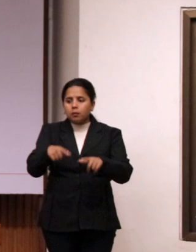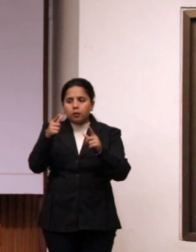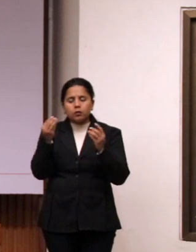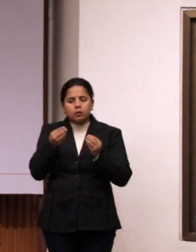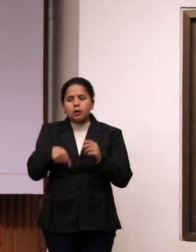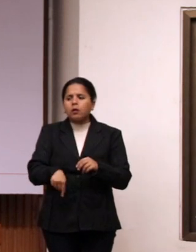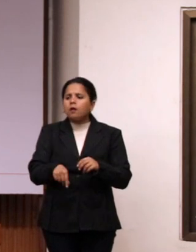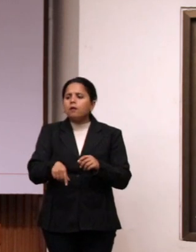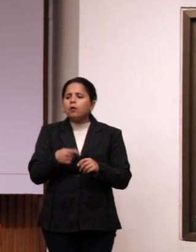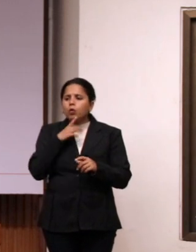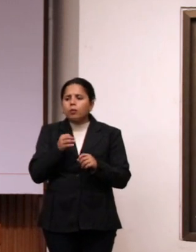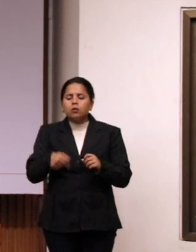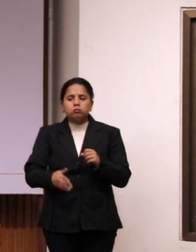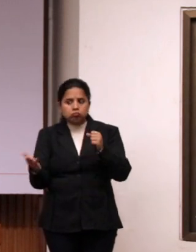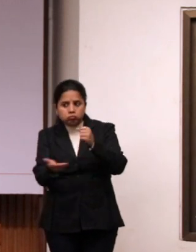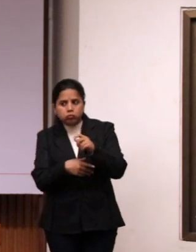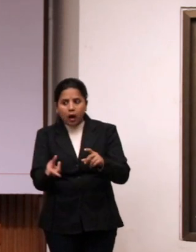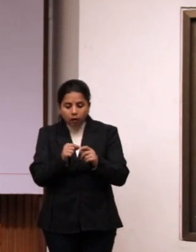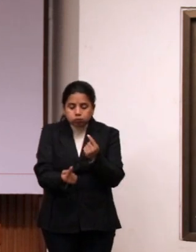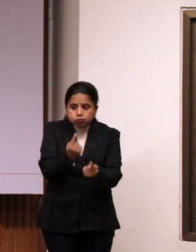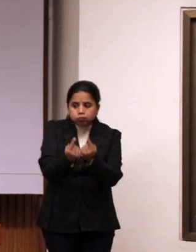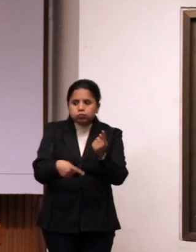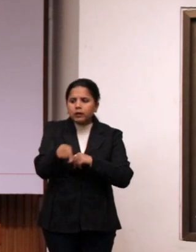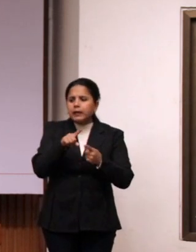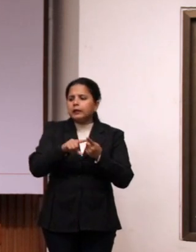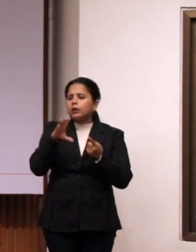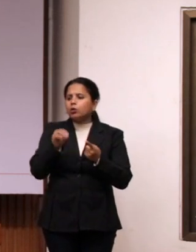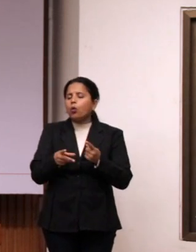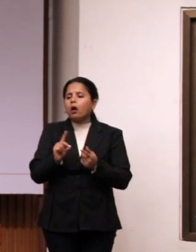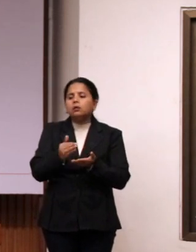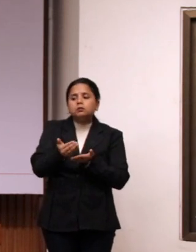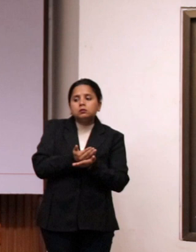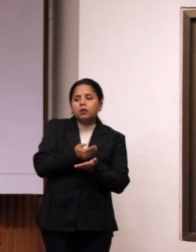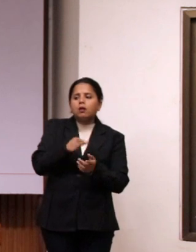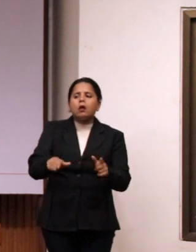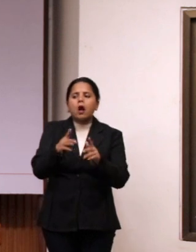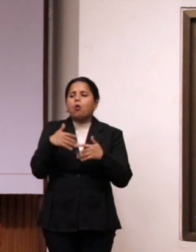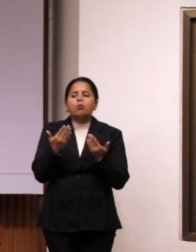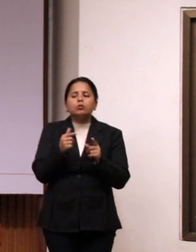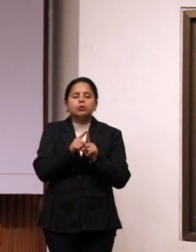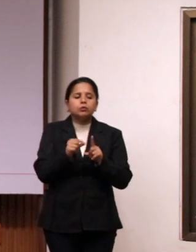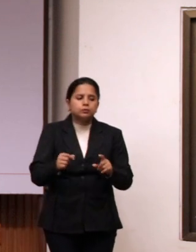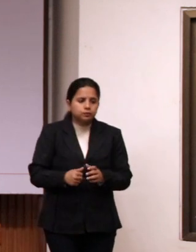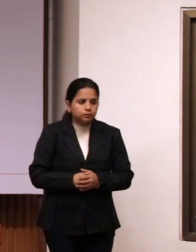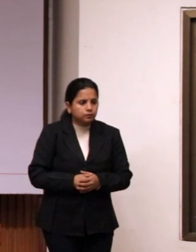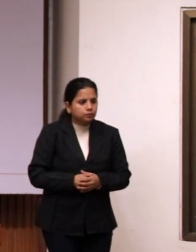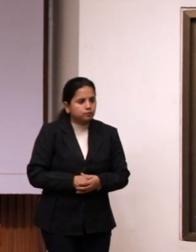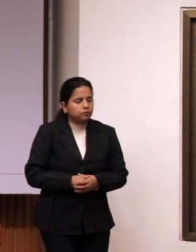whatever forestation of vetiver for eco-restoration in India and how it can be done.